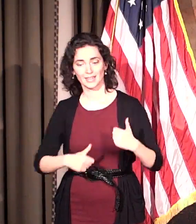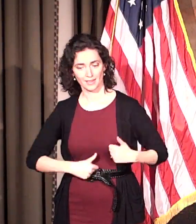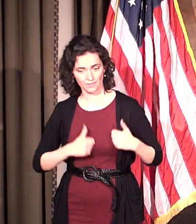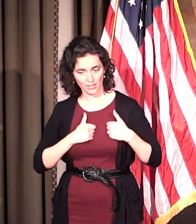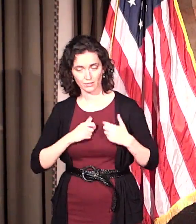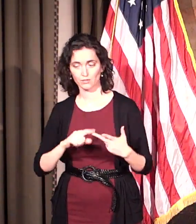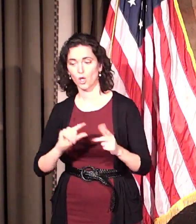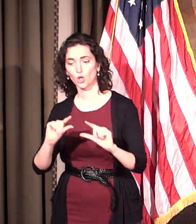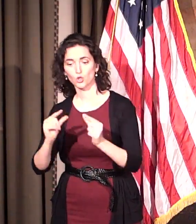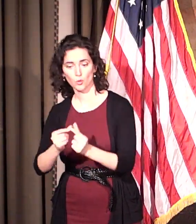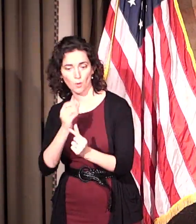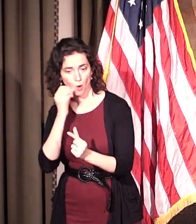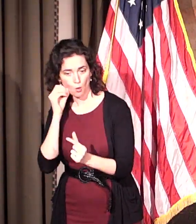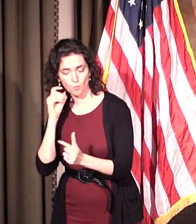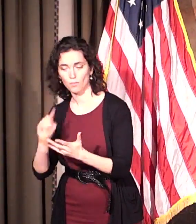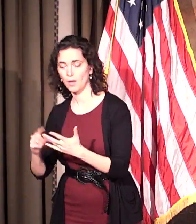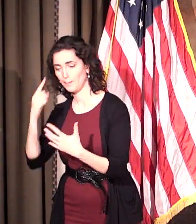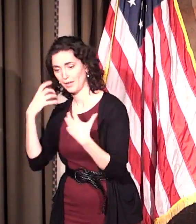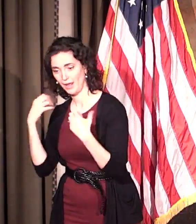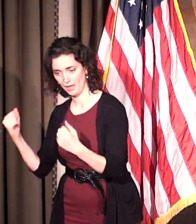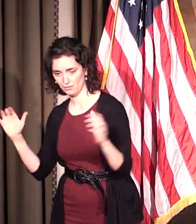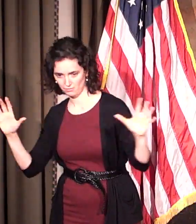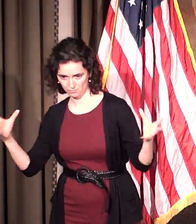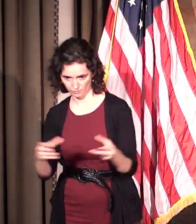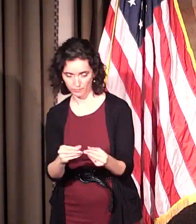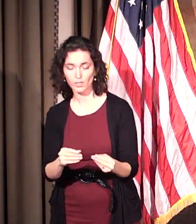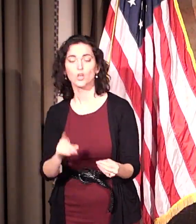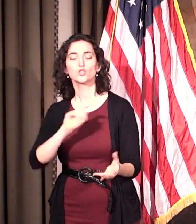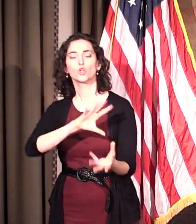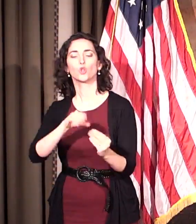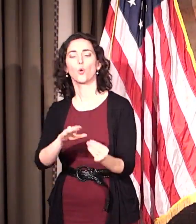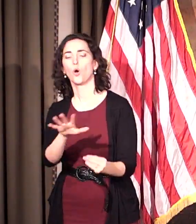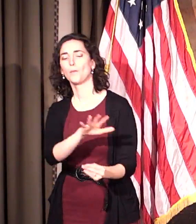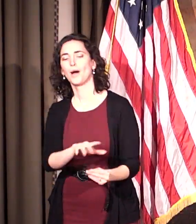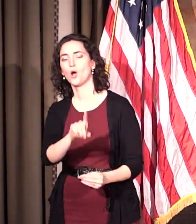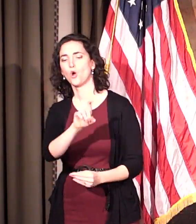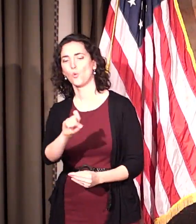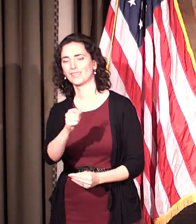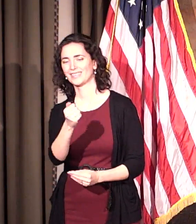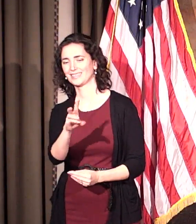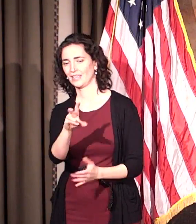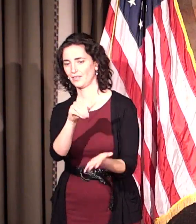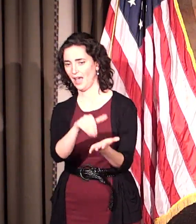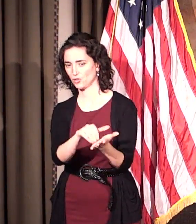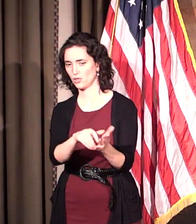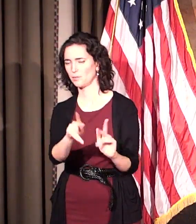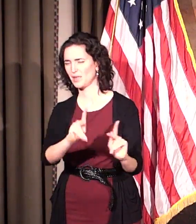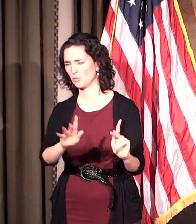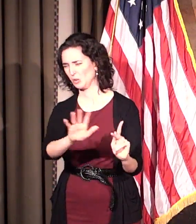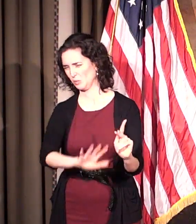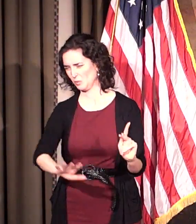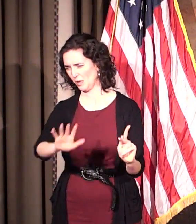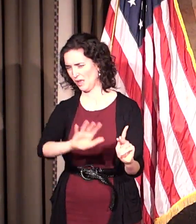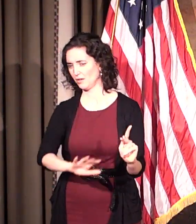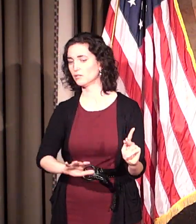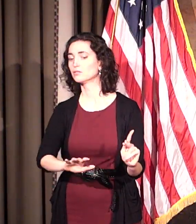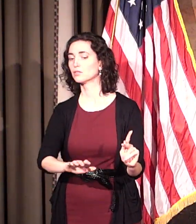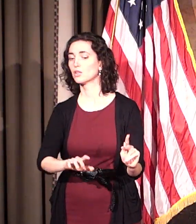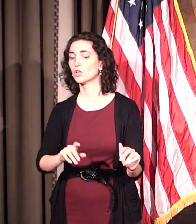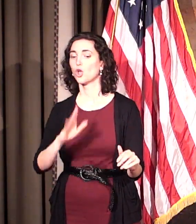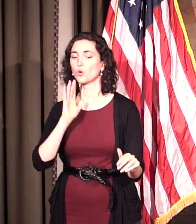think all told about 116,000 estimated is going to be the total number of people. So that's the total number